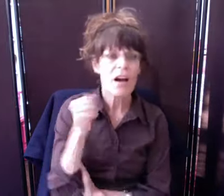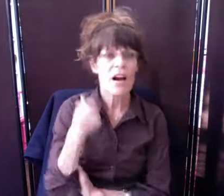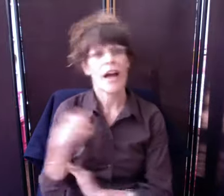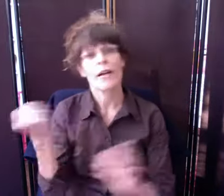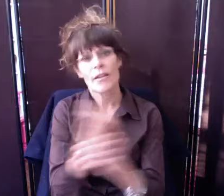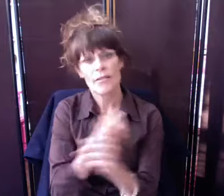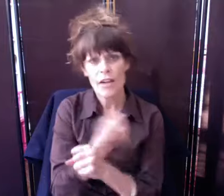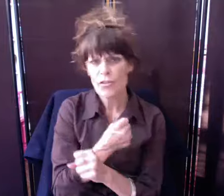about